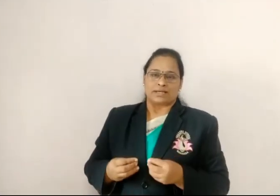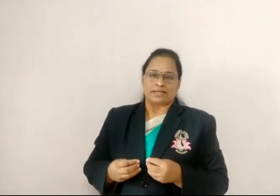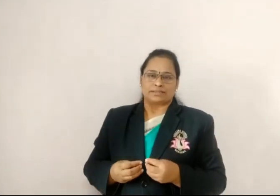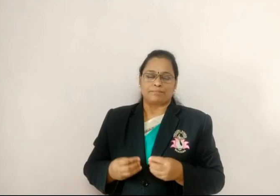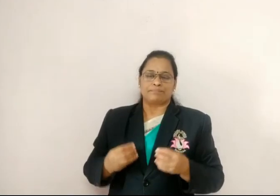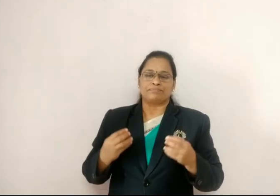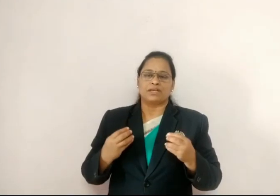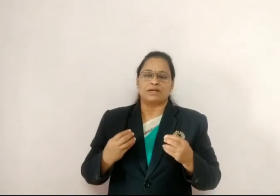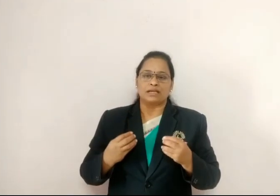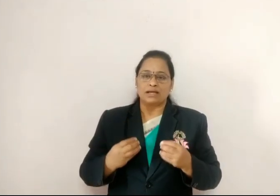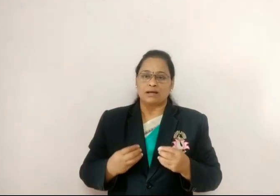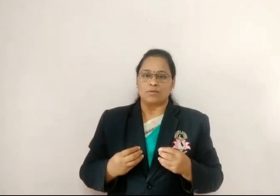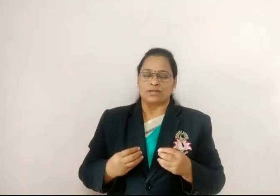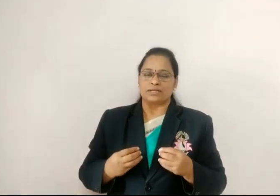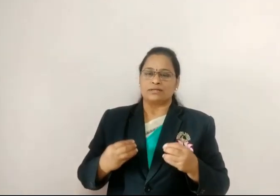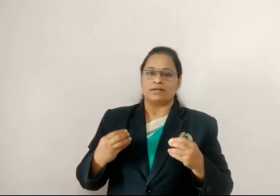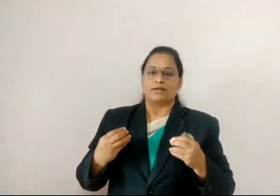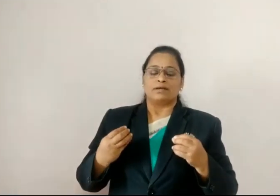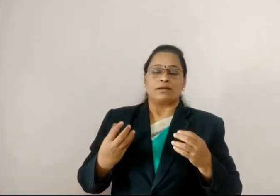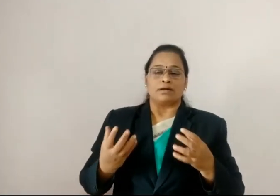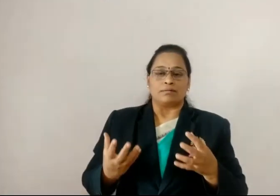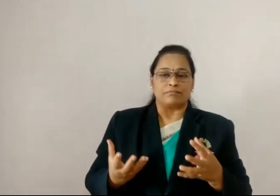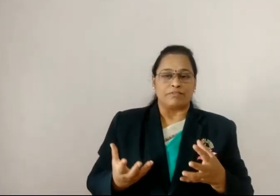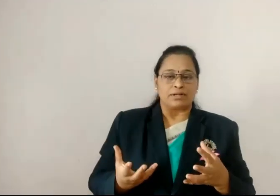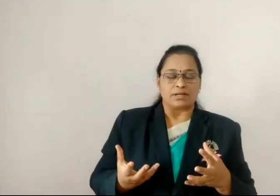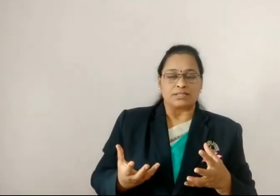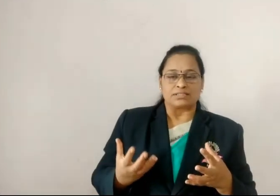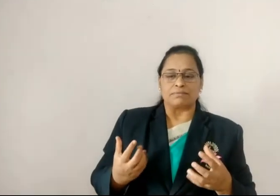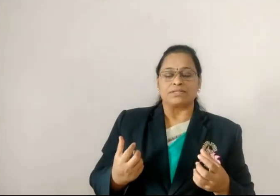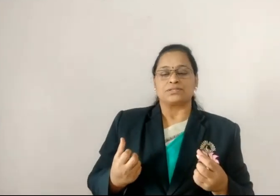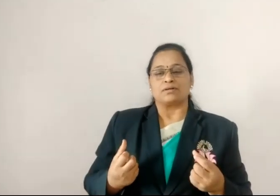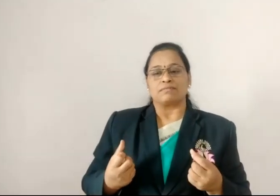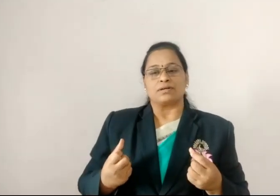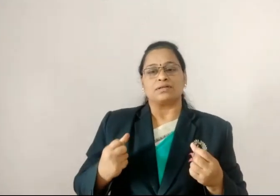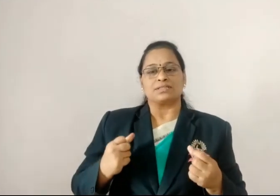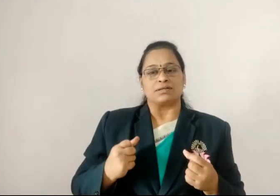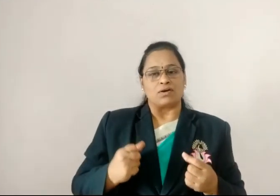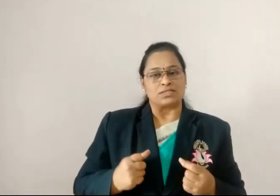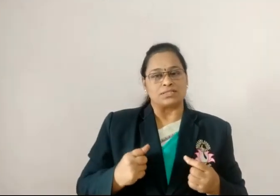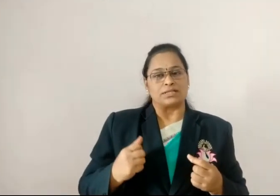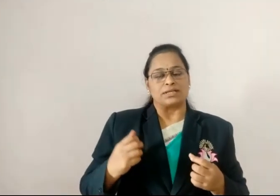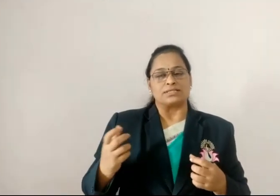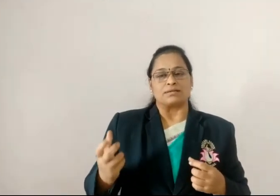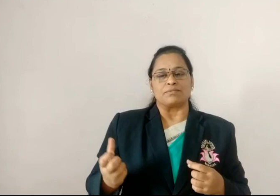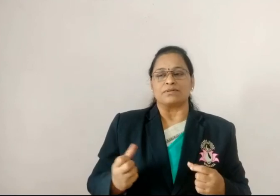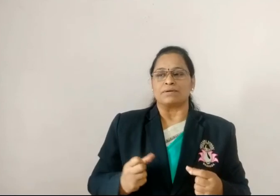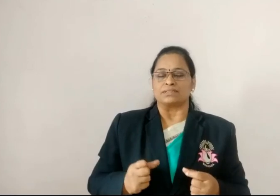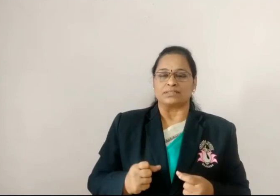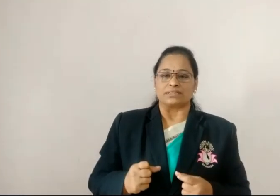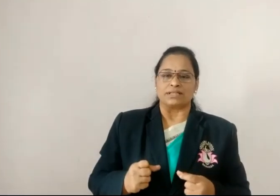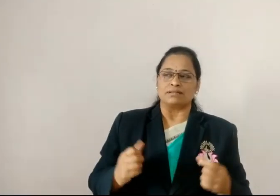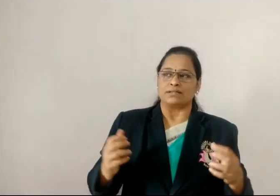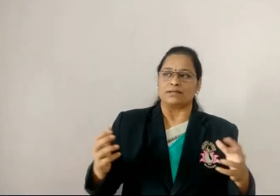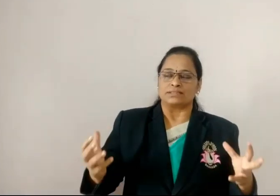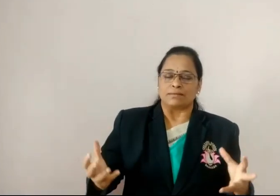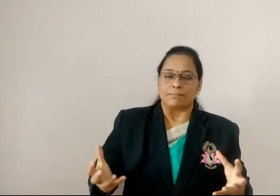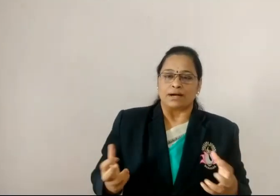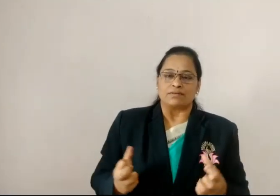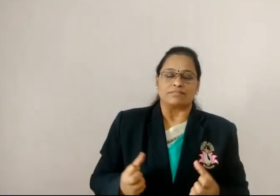exercise in our body, when there is depletion of the oxygen in some of the muscle cell, in some part of our